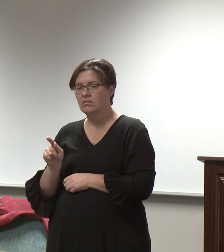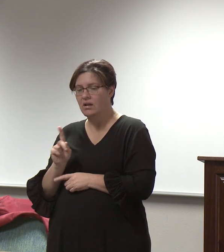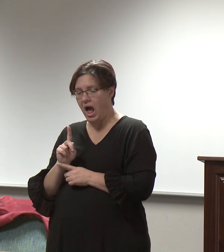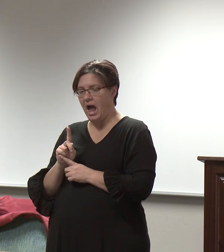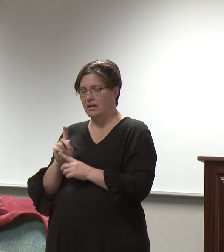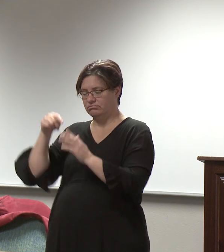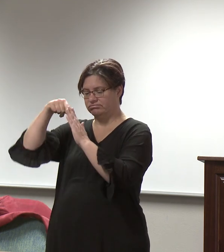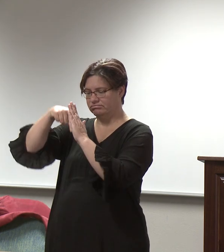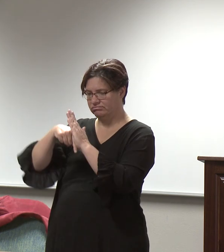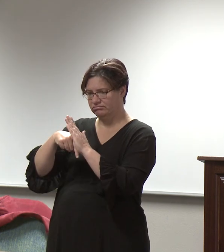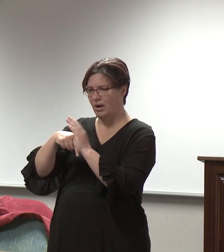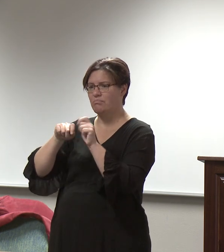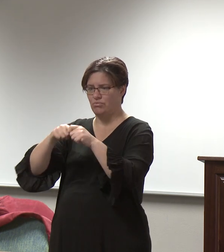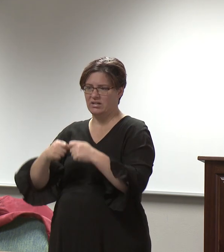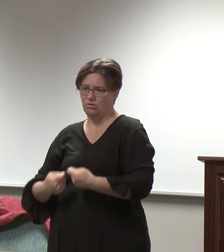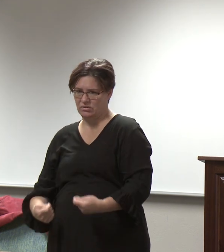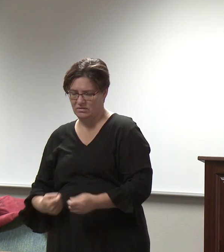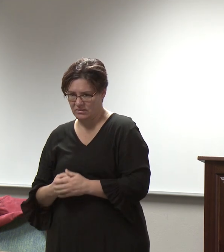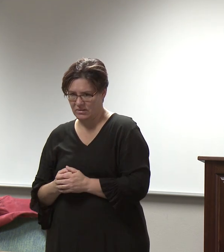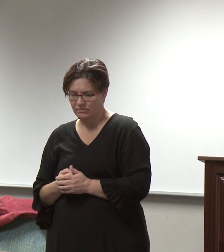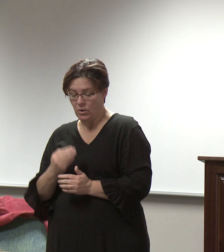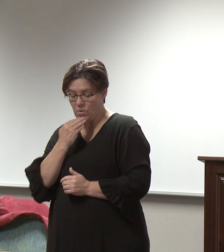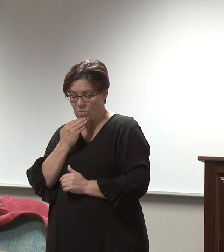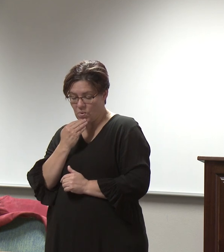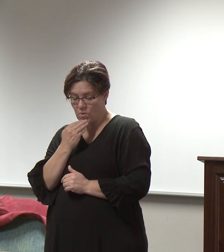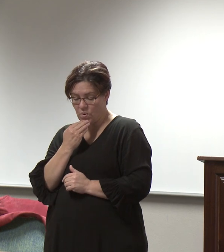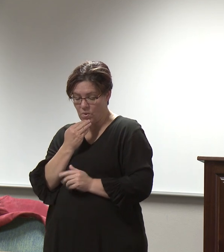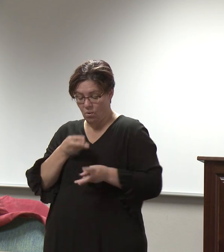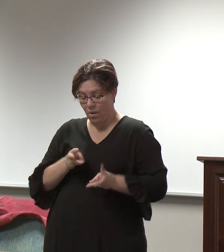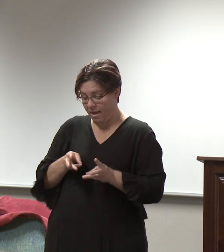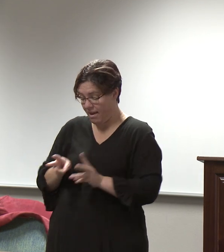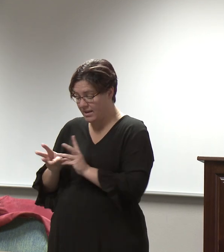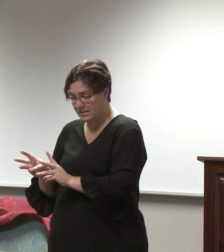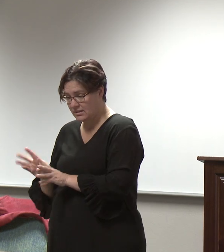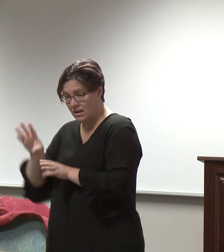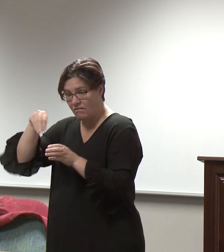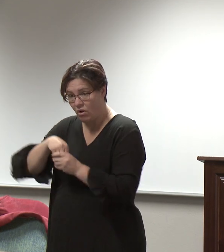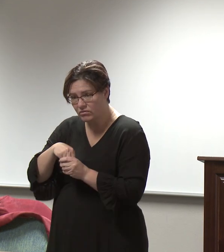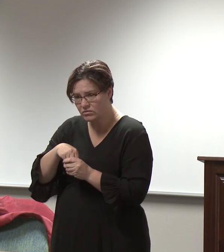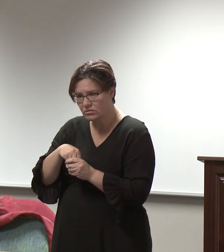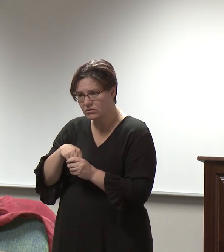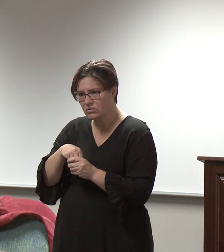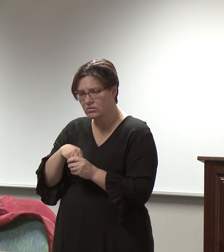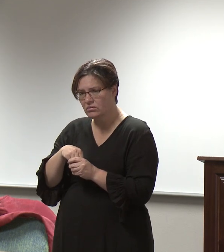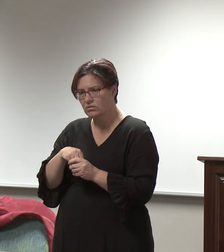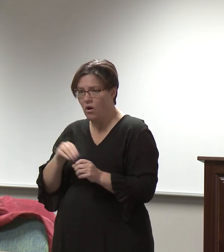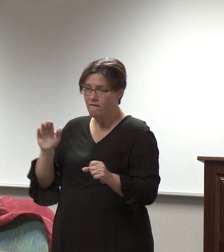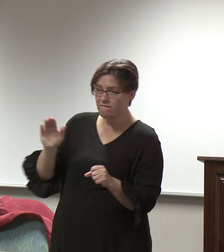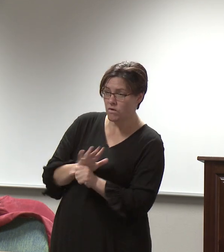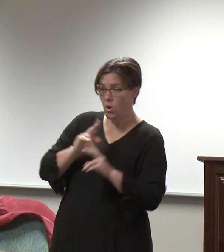degradation. Those that are subjected to these forms are not really fully